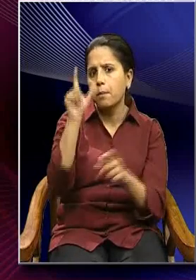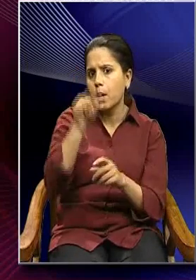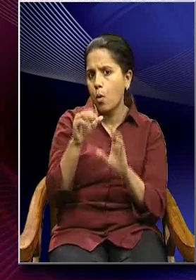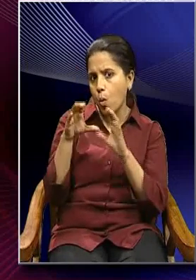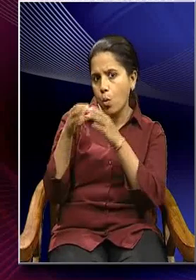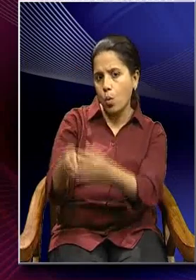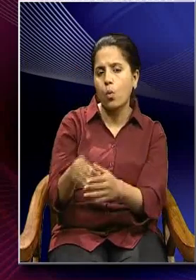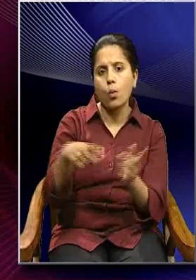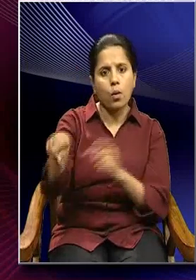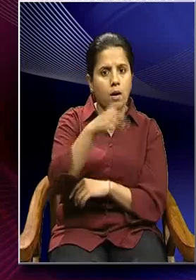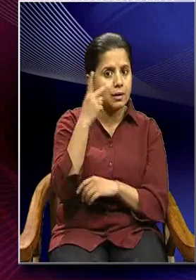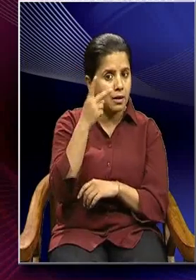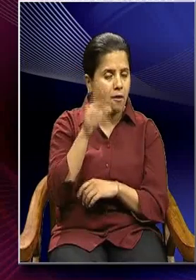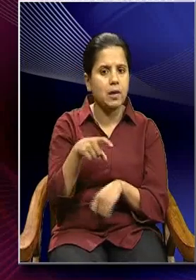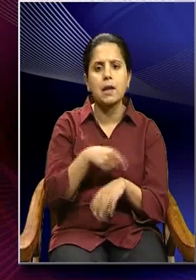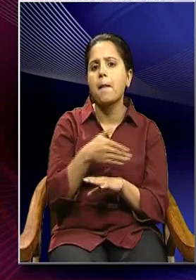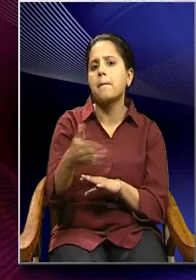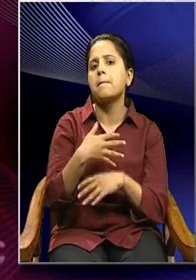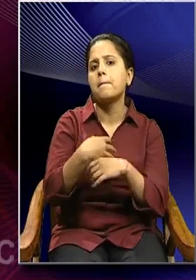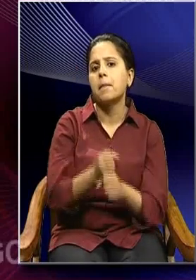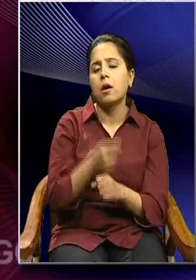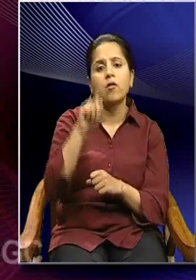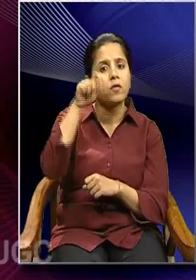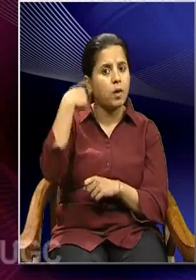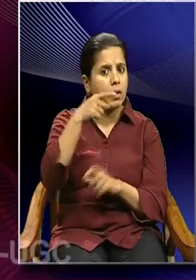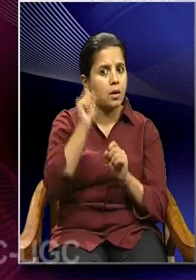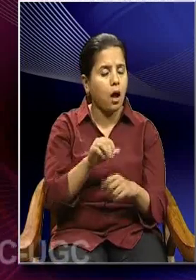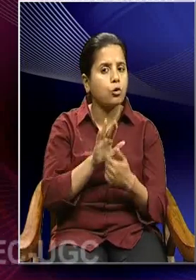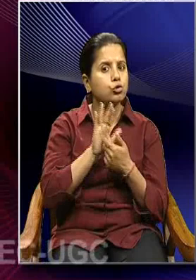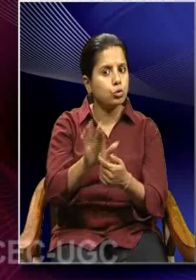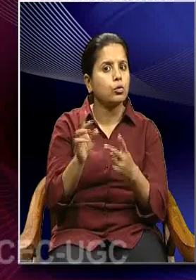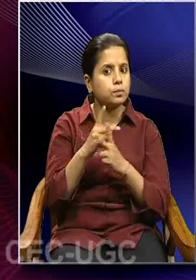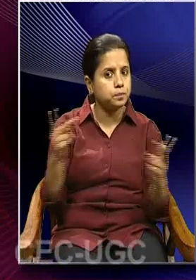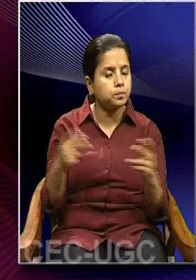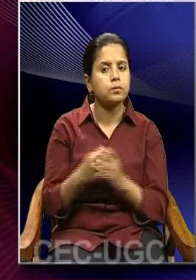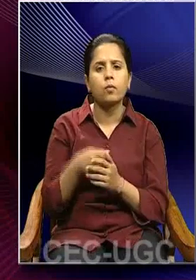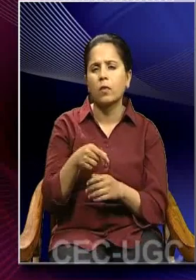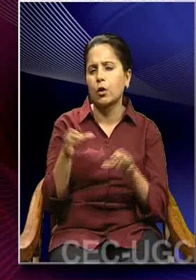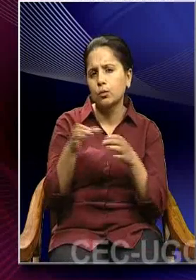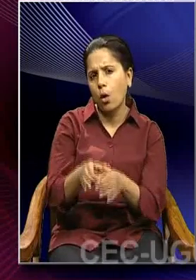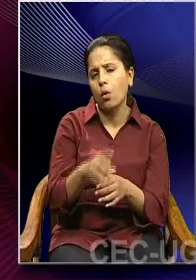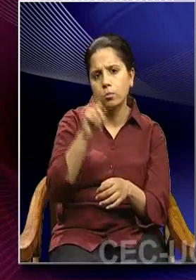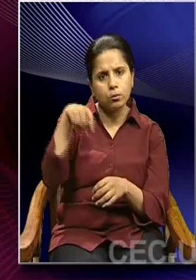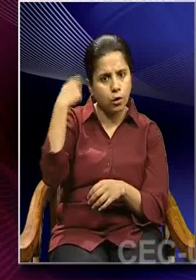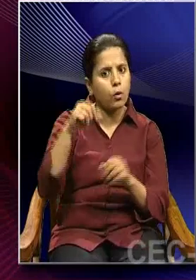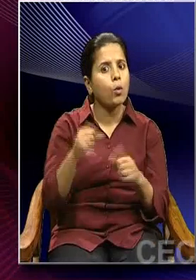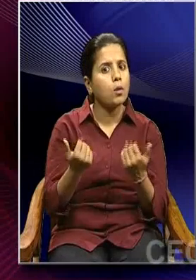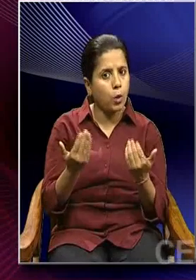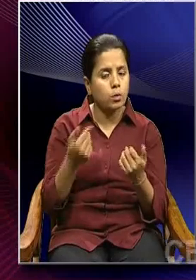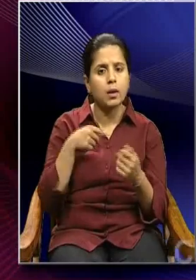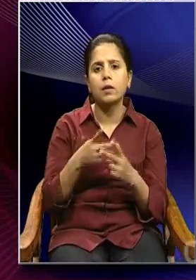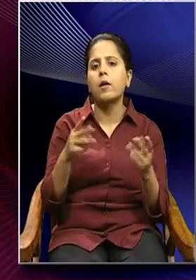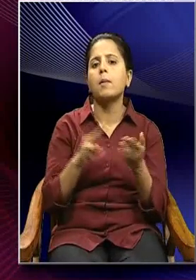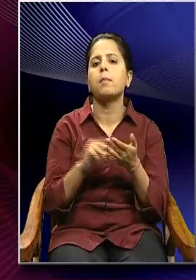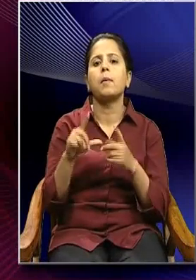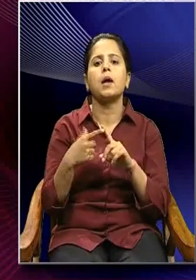could be made during this time, because these films they could be exhibited in the smaller theaters which were in the